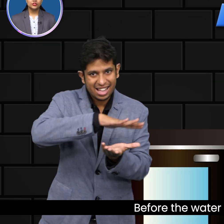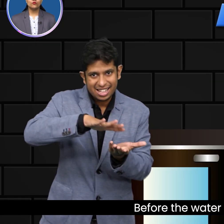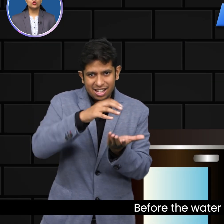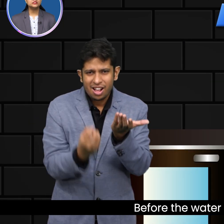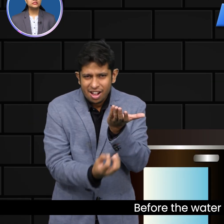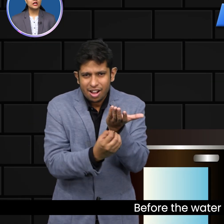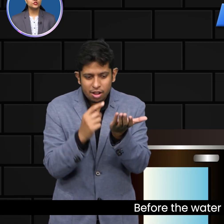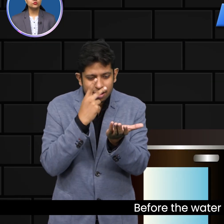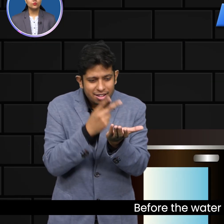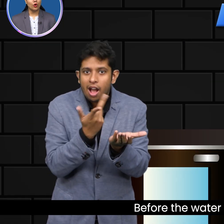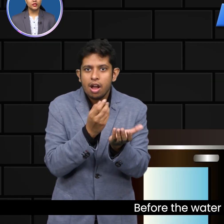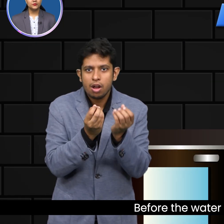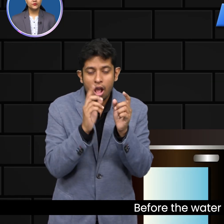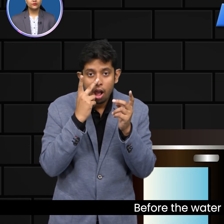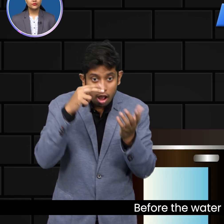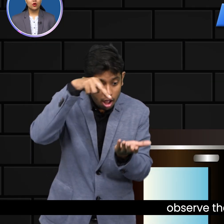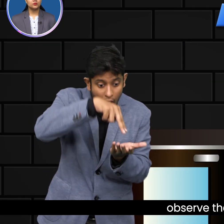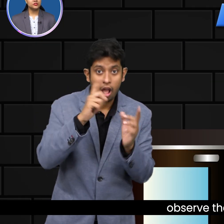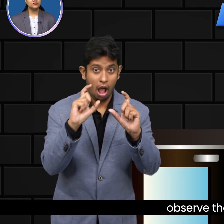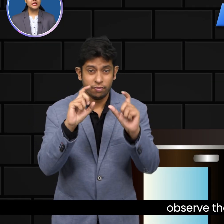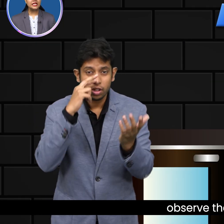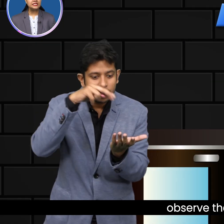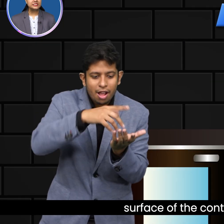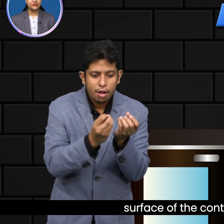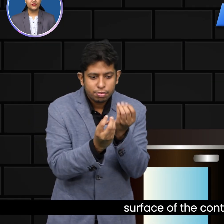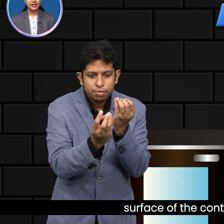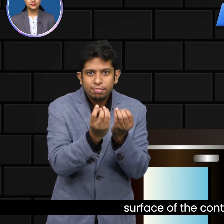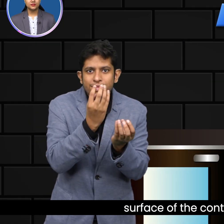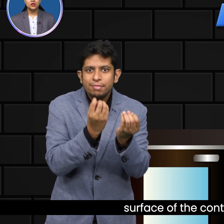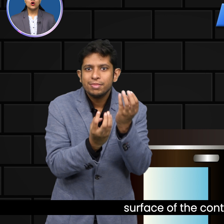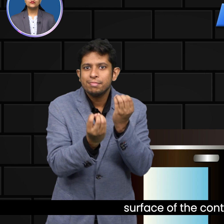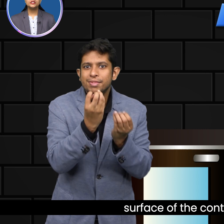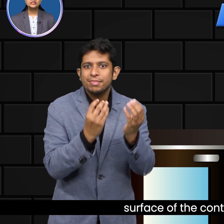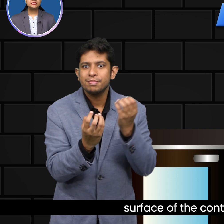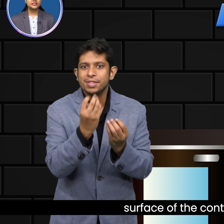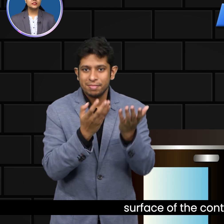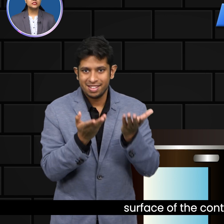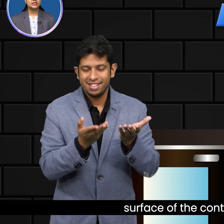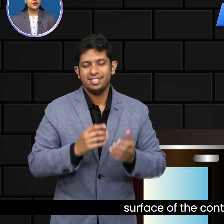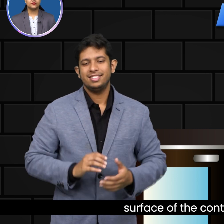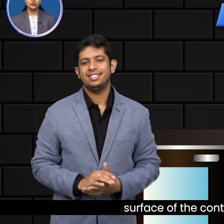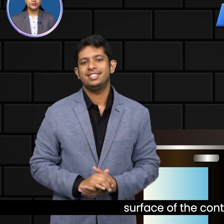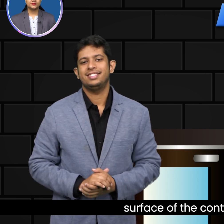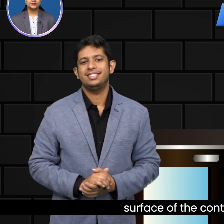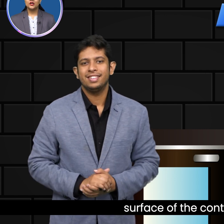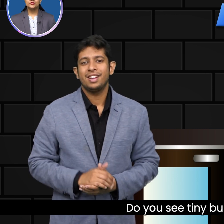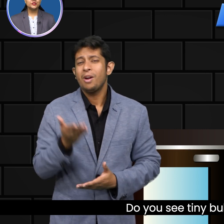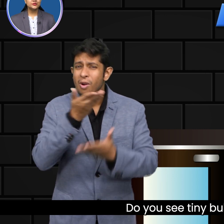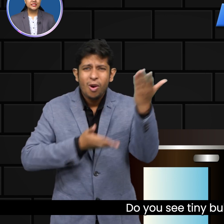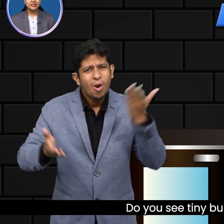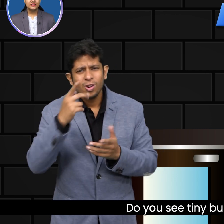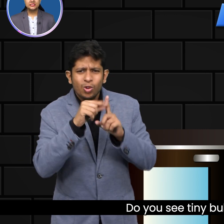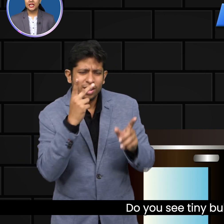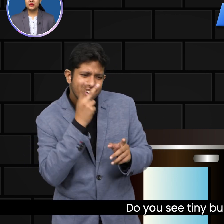Before the water starts to boil, observe the inner surface of the container carefully. Do